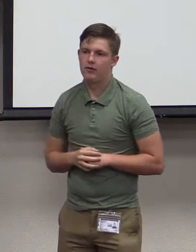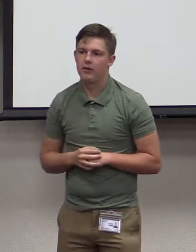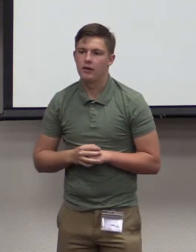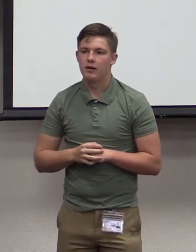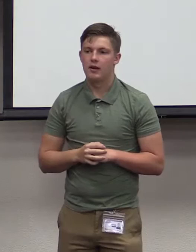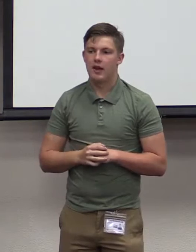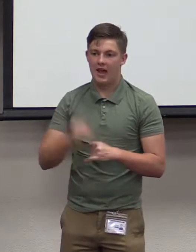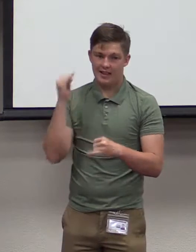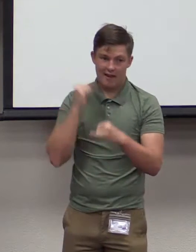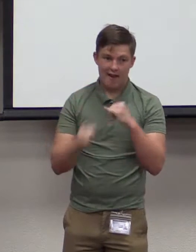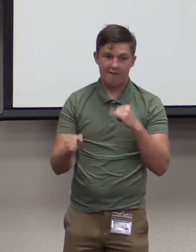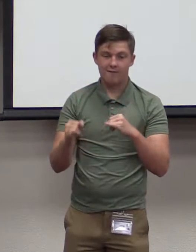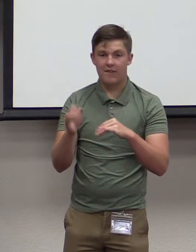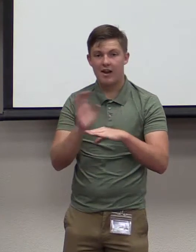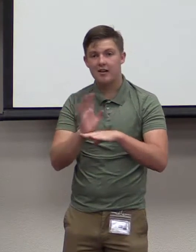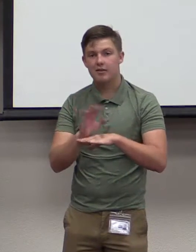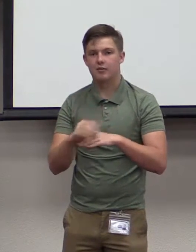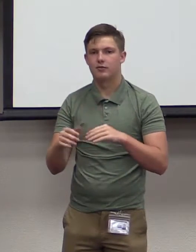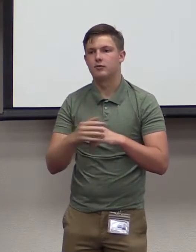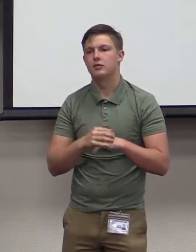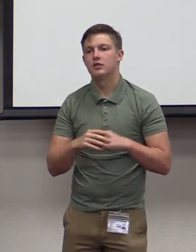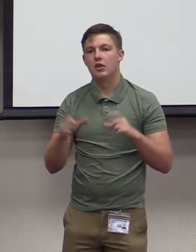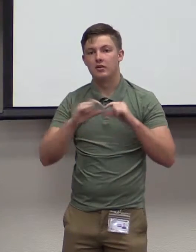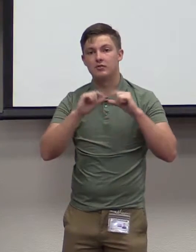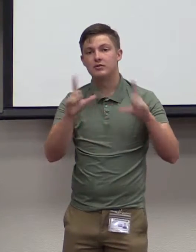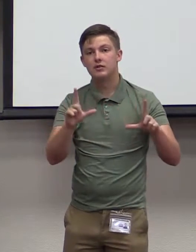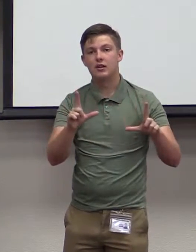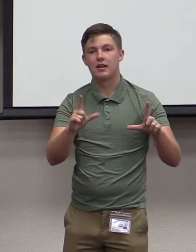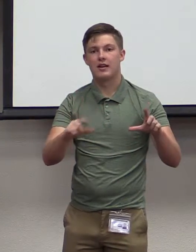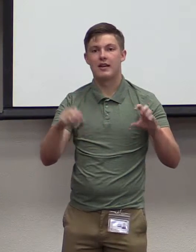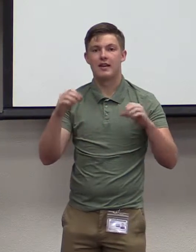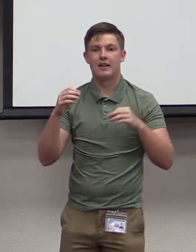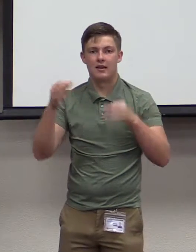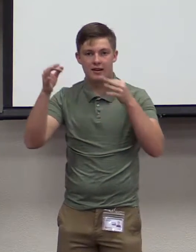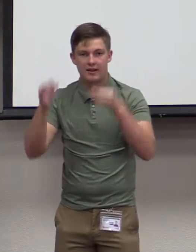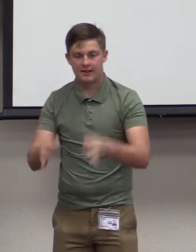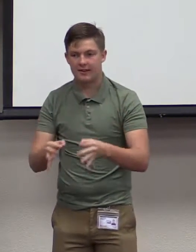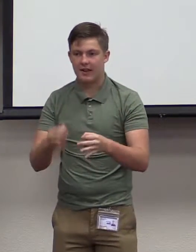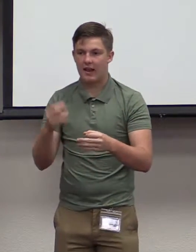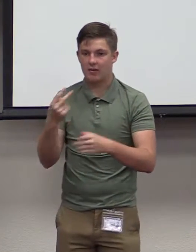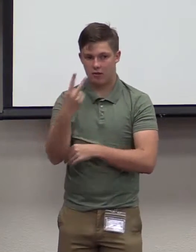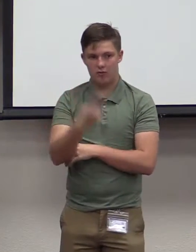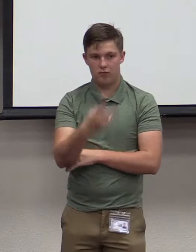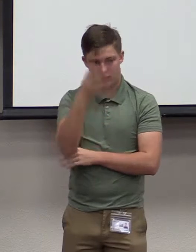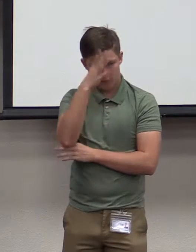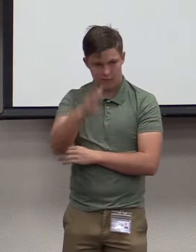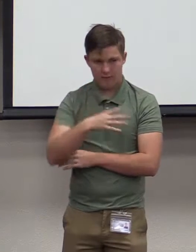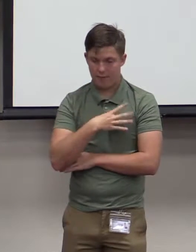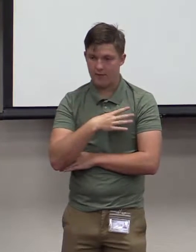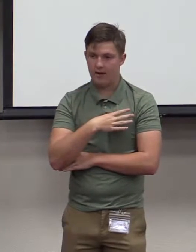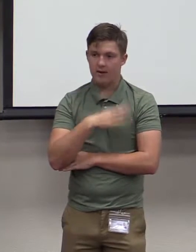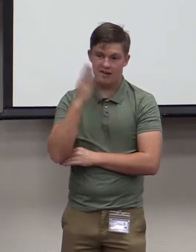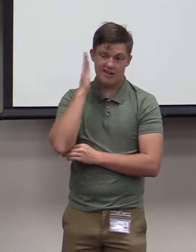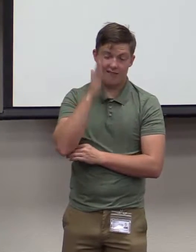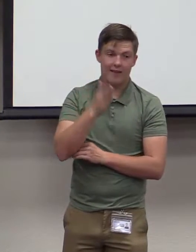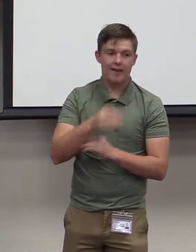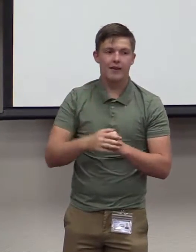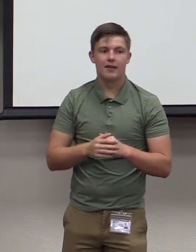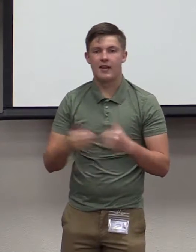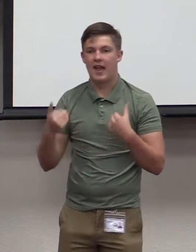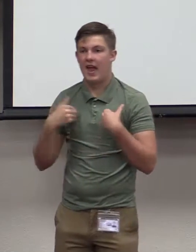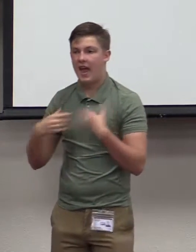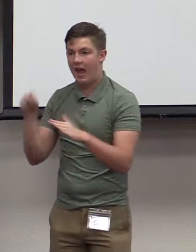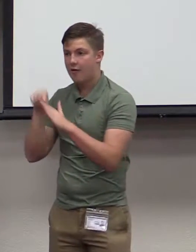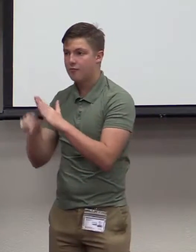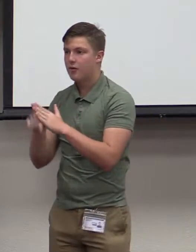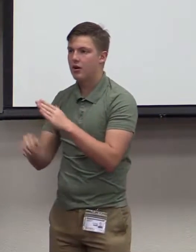And the final scene is the courtroom scene, which they're going to decide the fate of these two young men. And there's three charges. There's charge of murder, there's